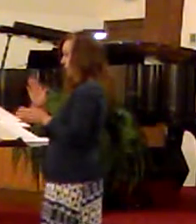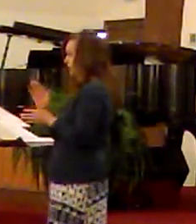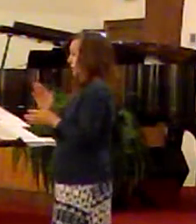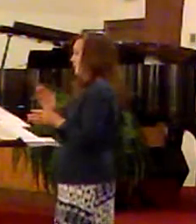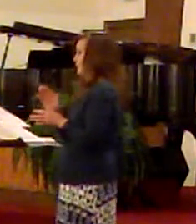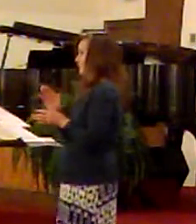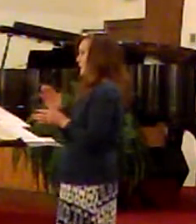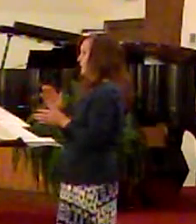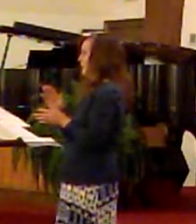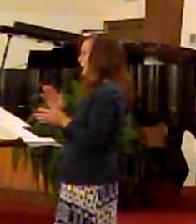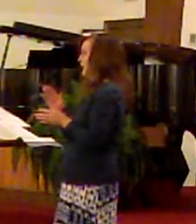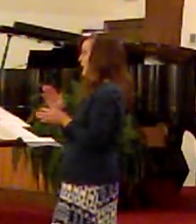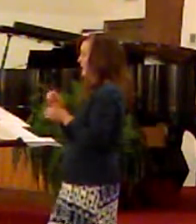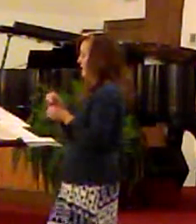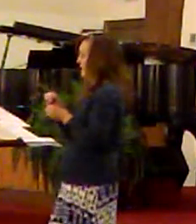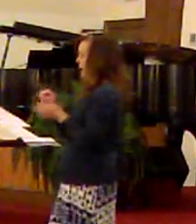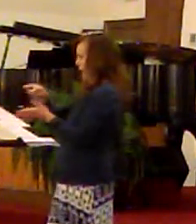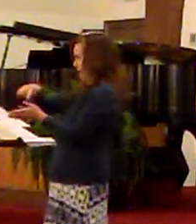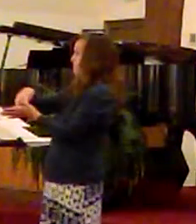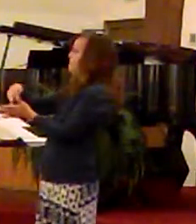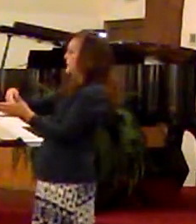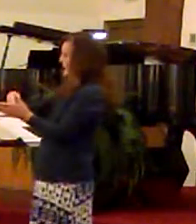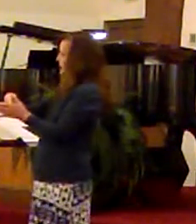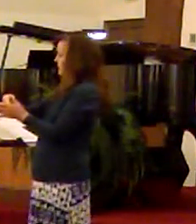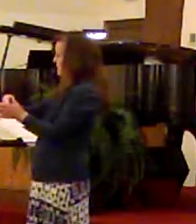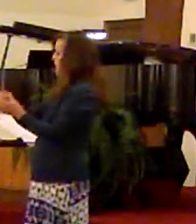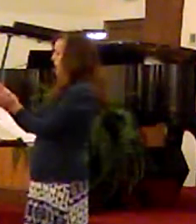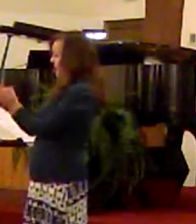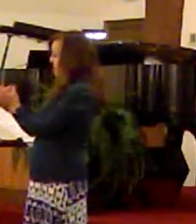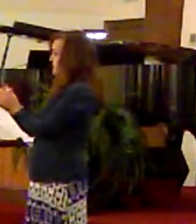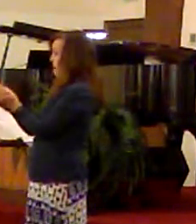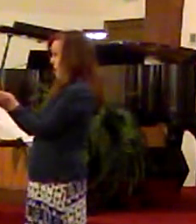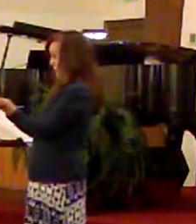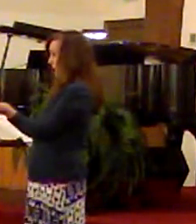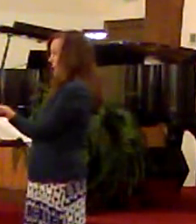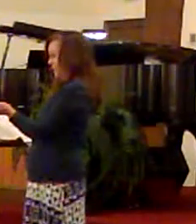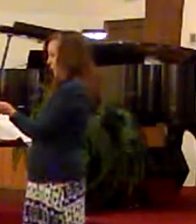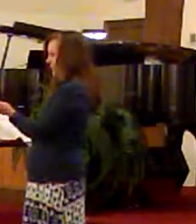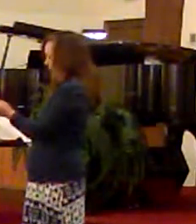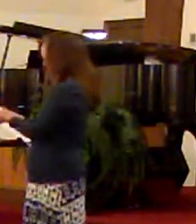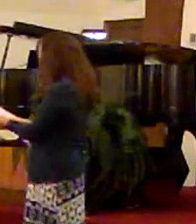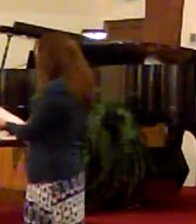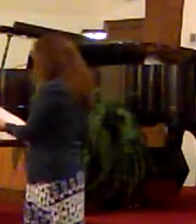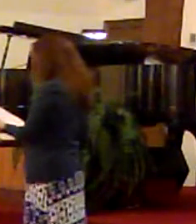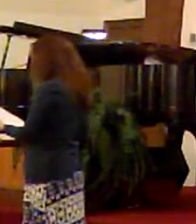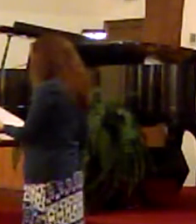or the practical of it. What it simply says.